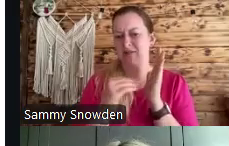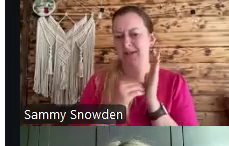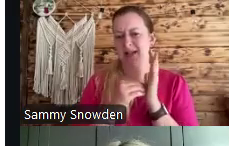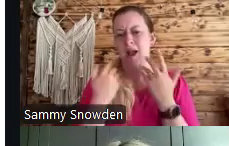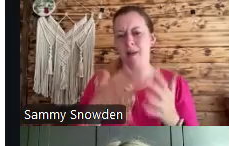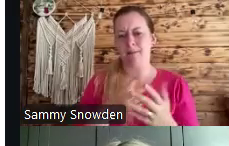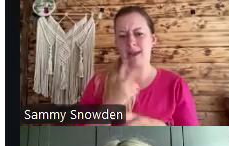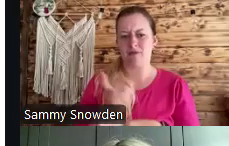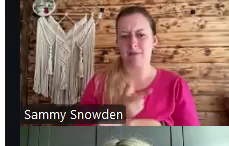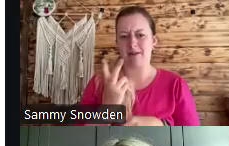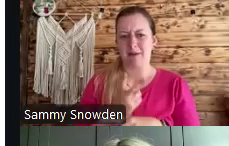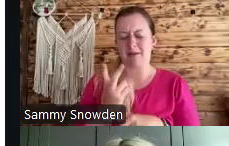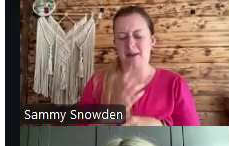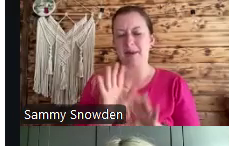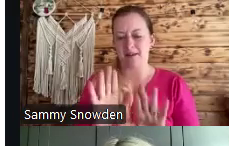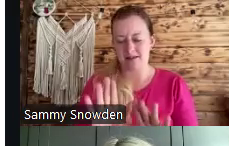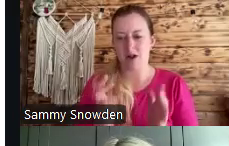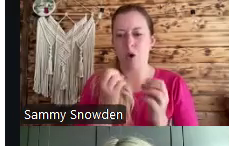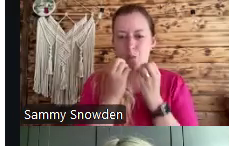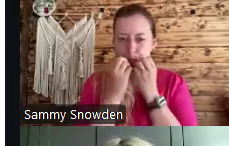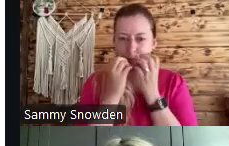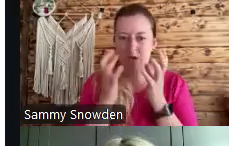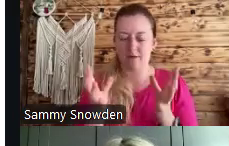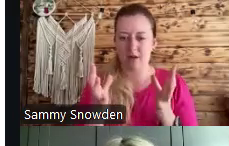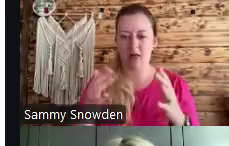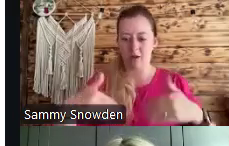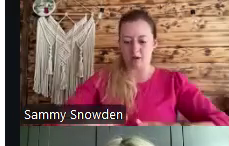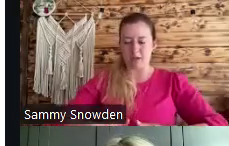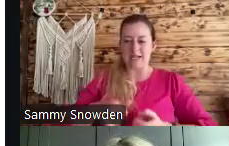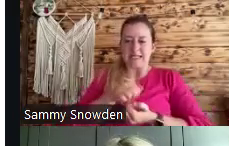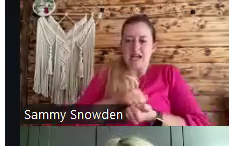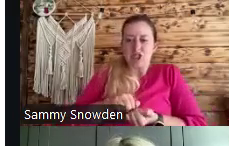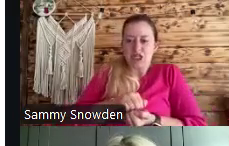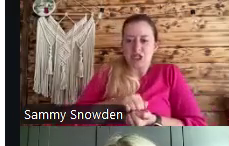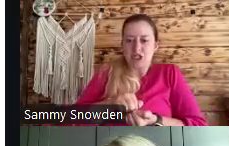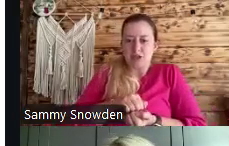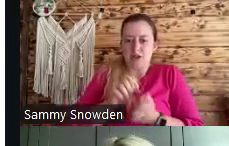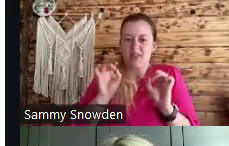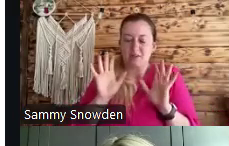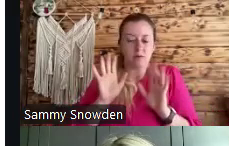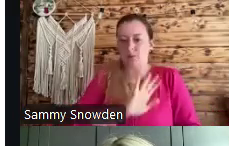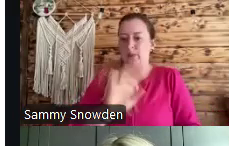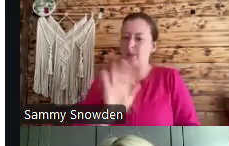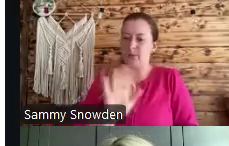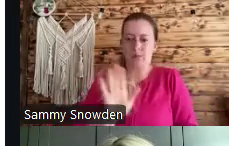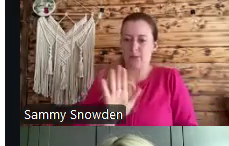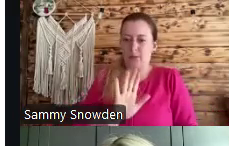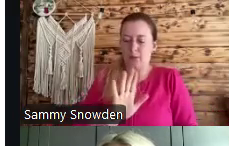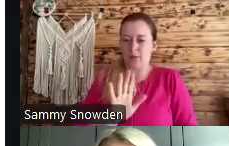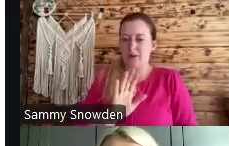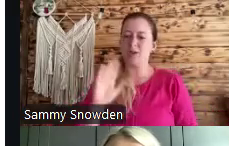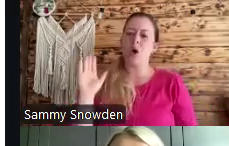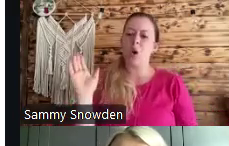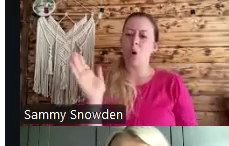just so wonderful. It's not just for people with digestive problems. This is, in our modern diet, none of us have enough enzymes,